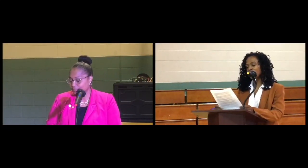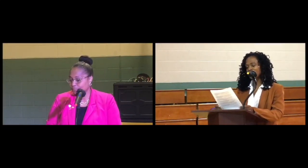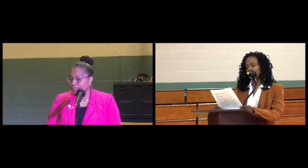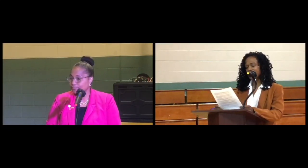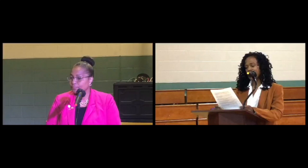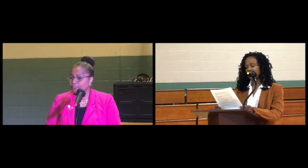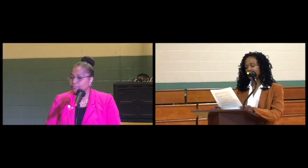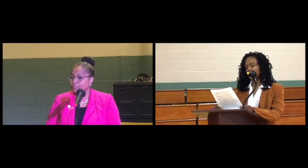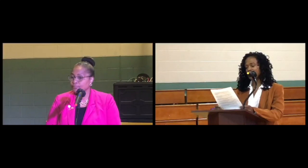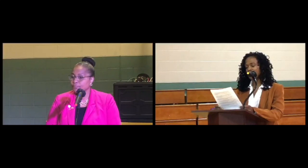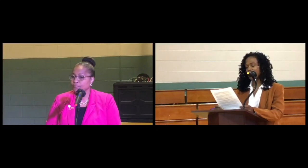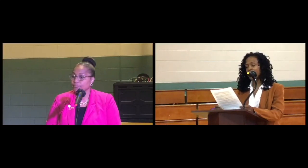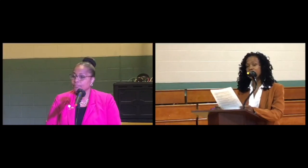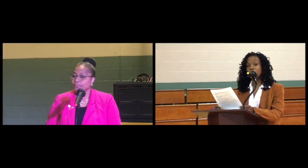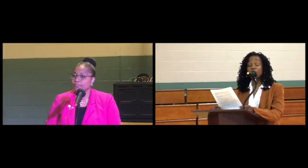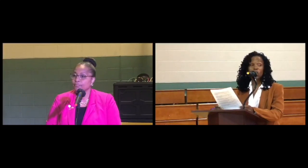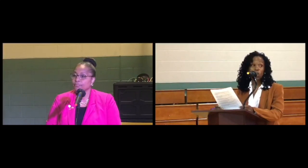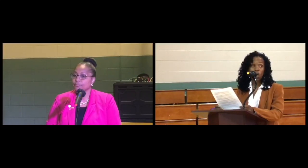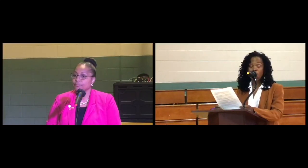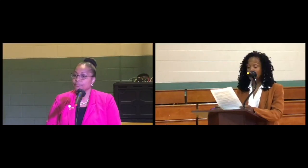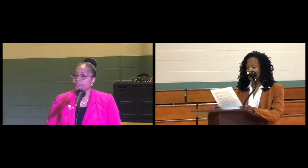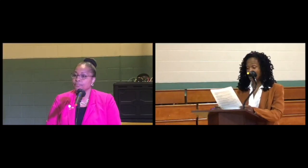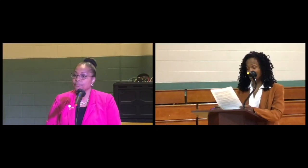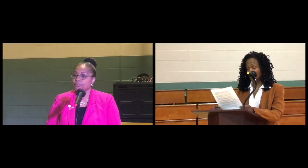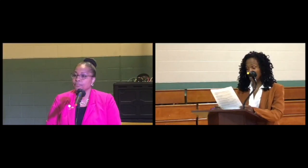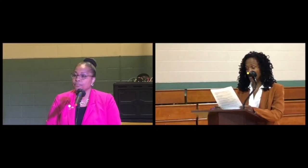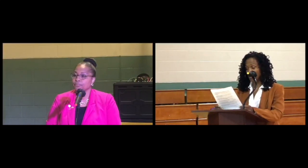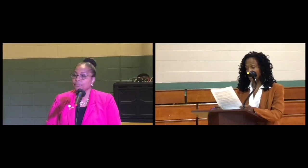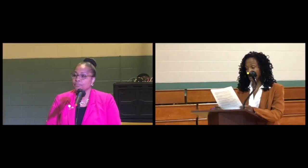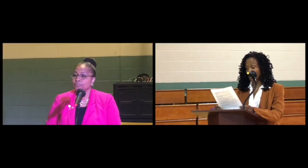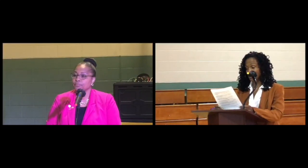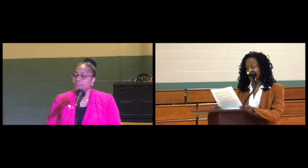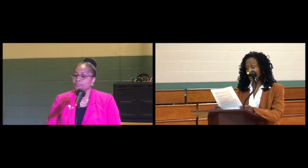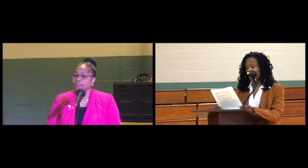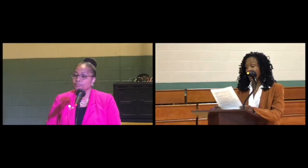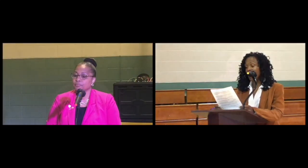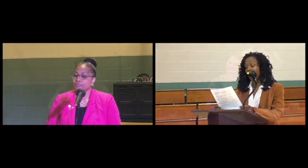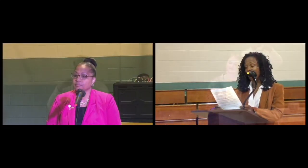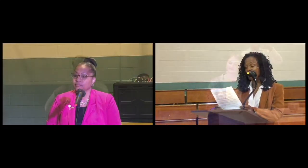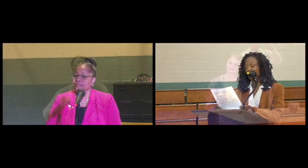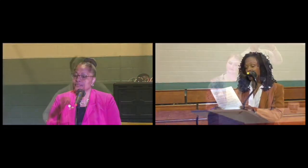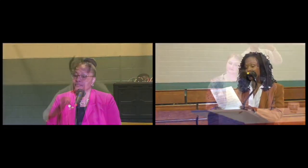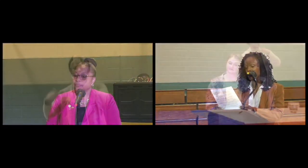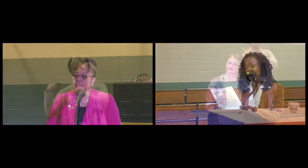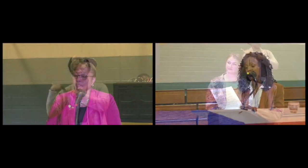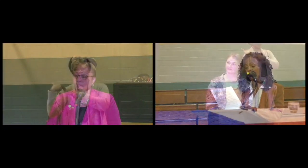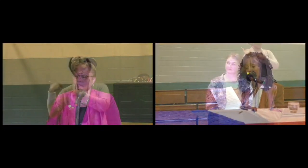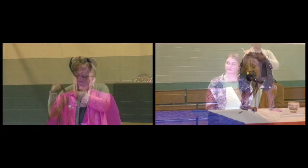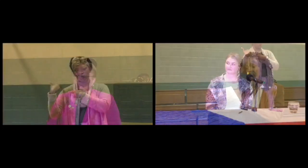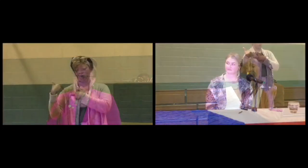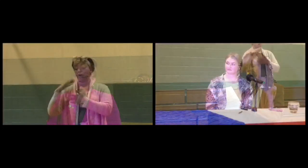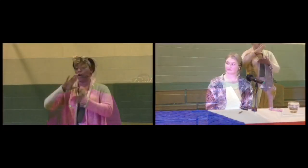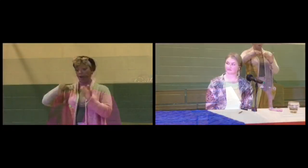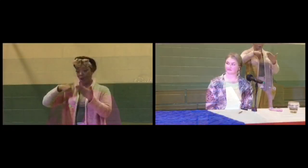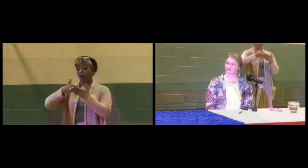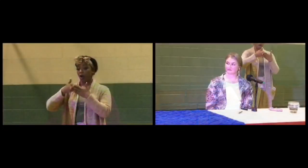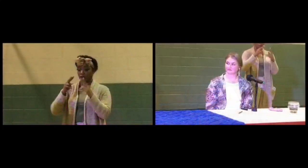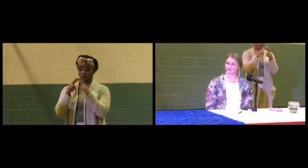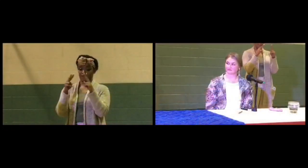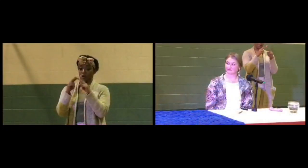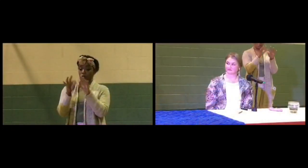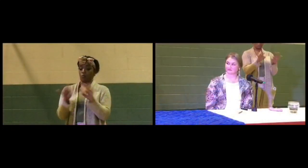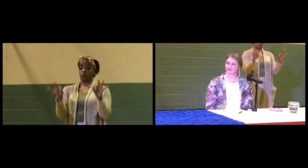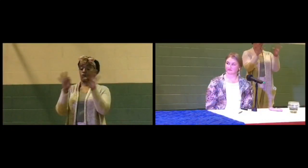The role of City Council member comes with a long list of responsibilities, all of which are important to a well